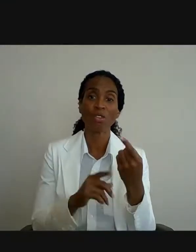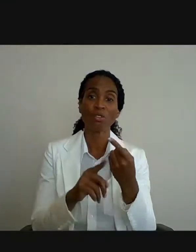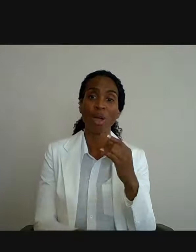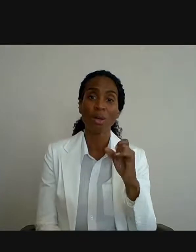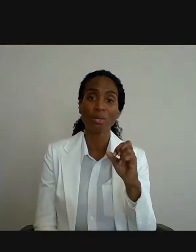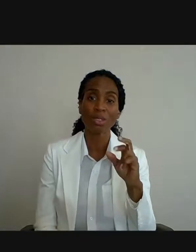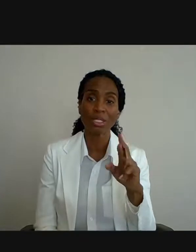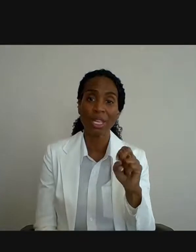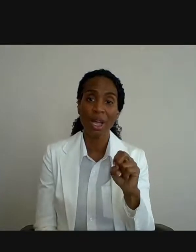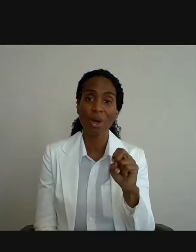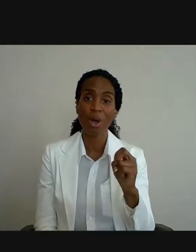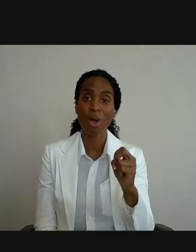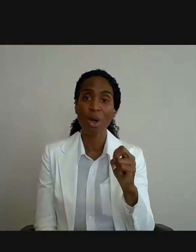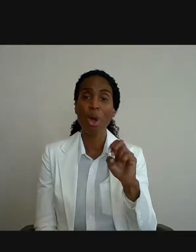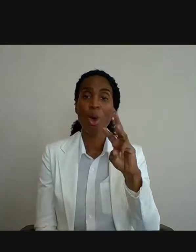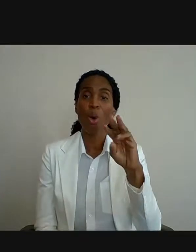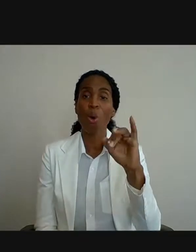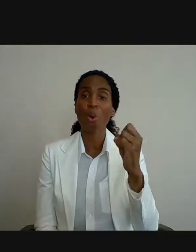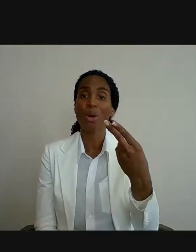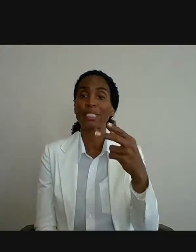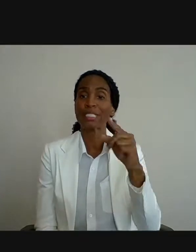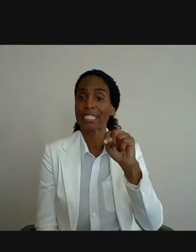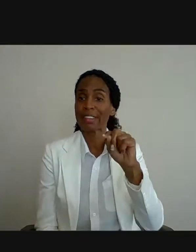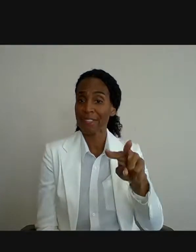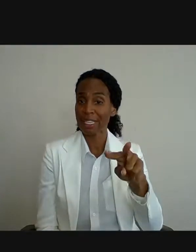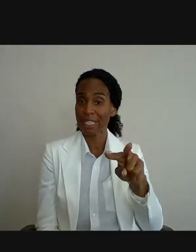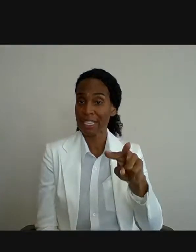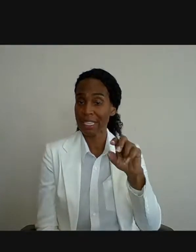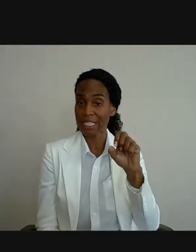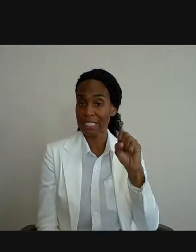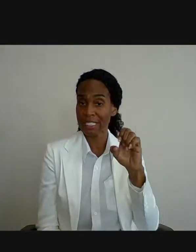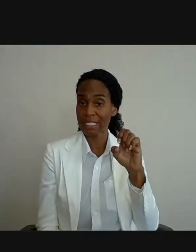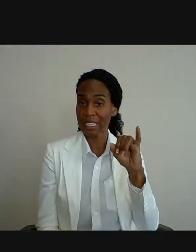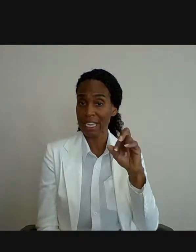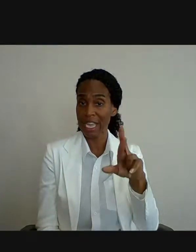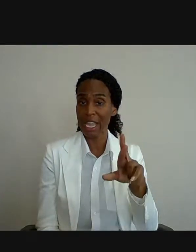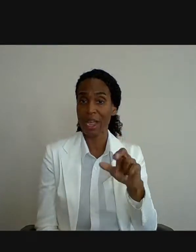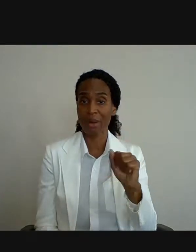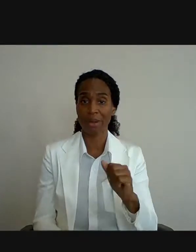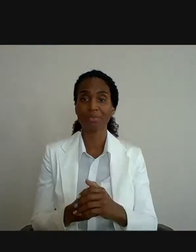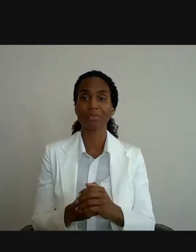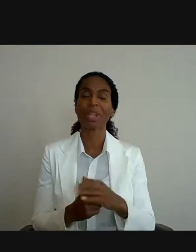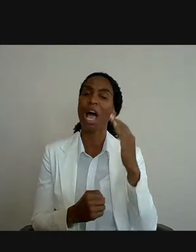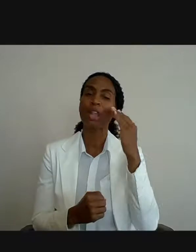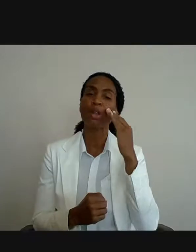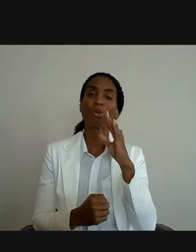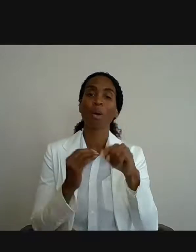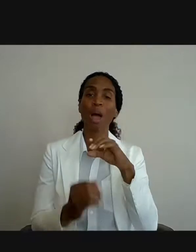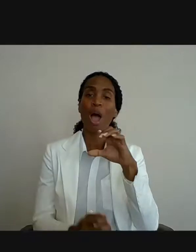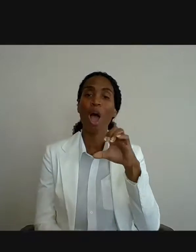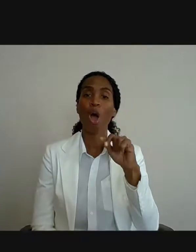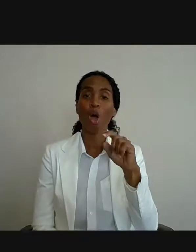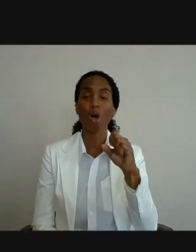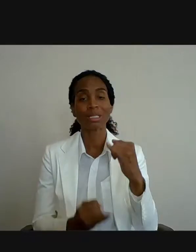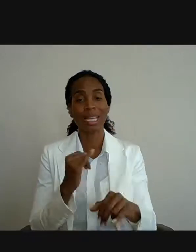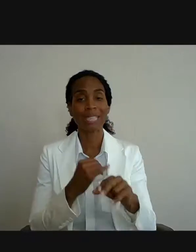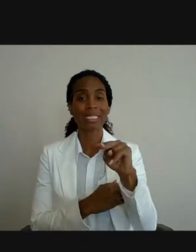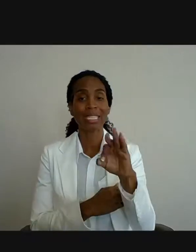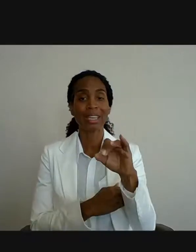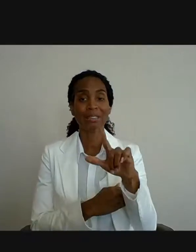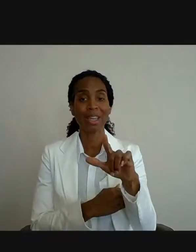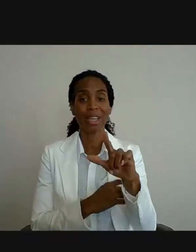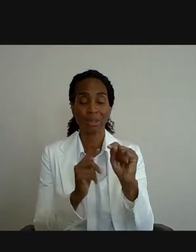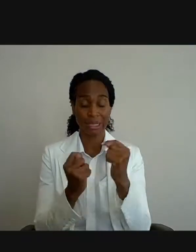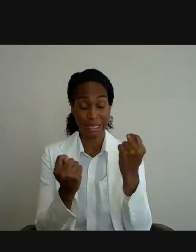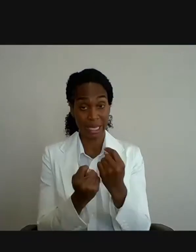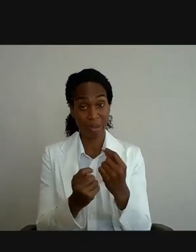TV. Sierra. Hi, I just wanted to clarify. I know we've been talking about the Colts and them being the last NFL team to give that full